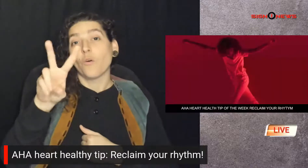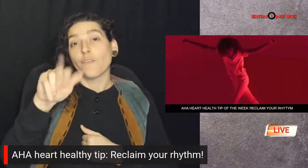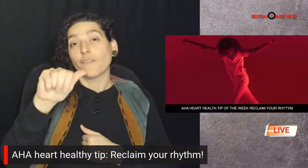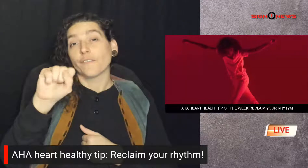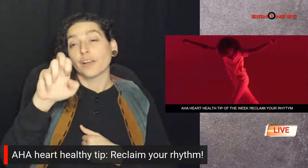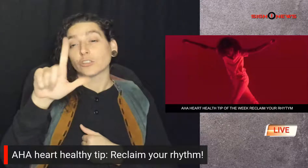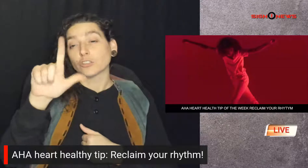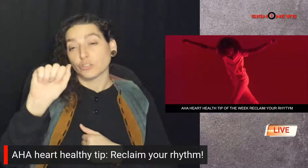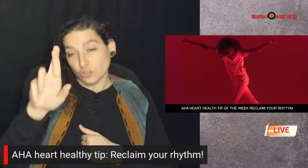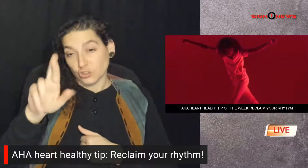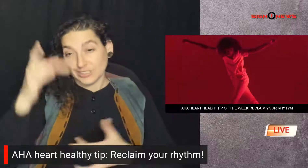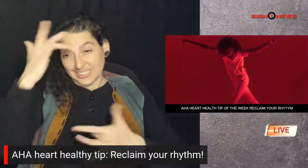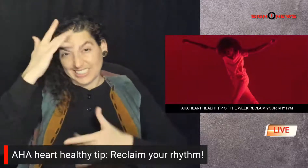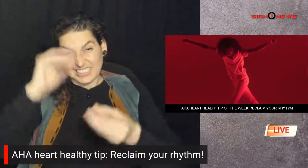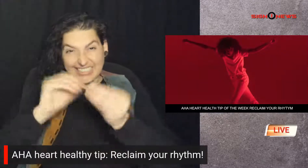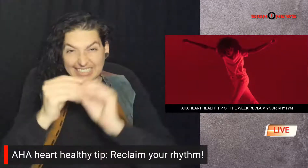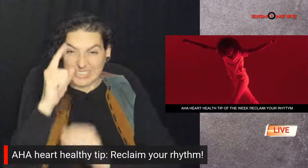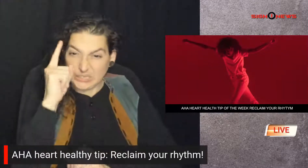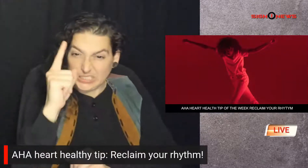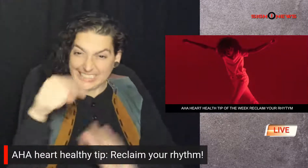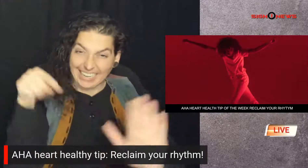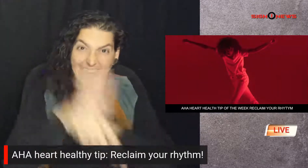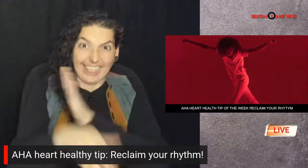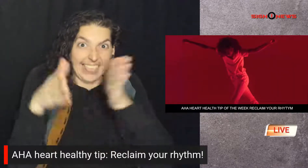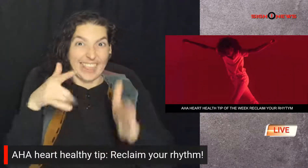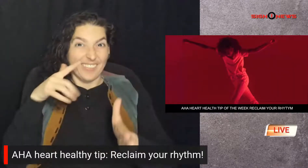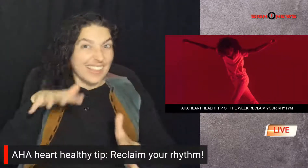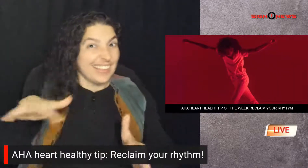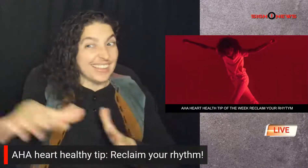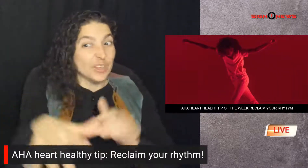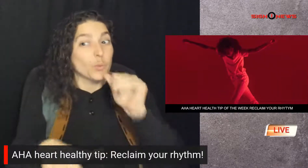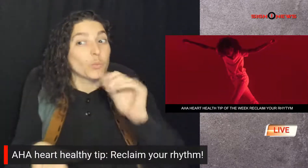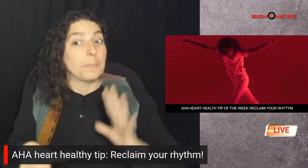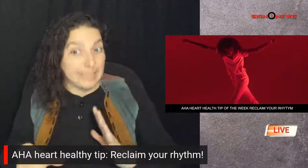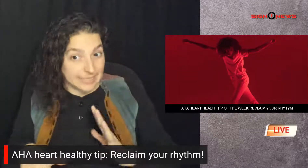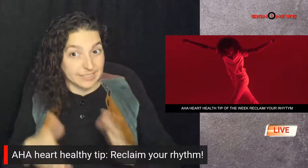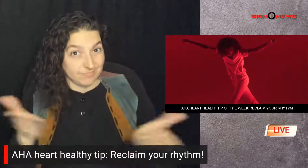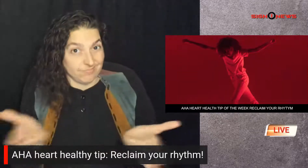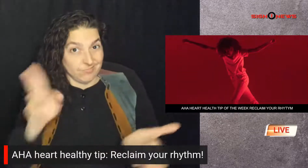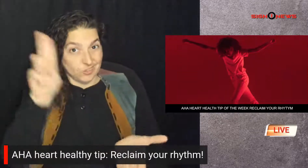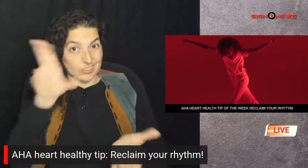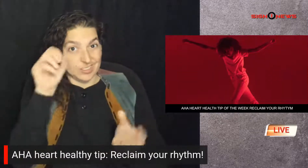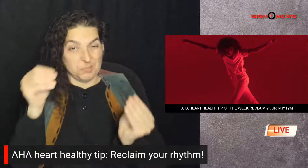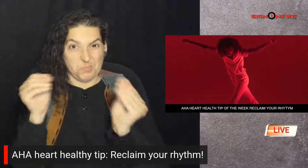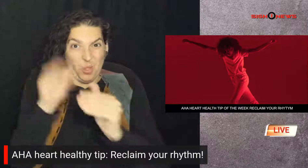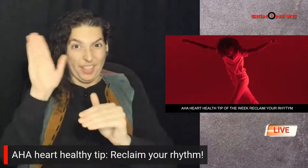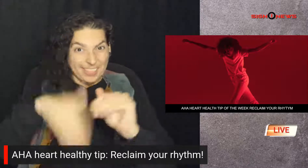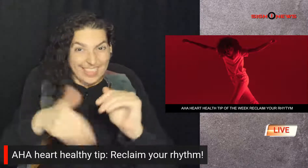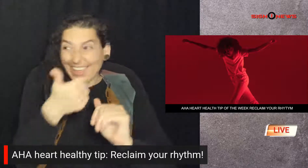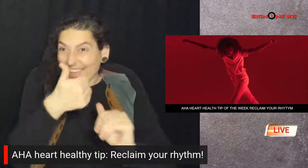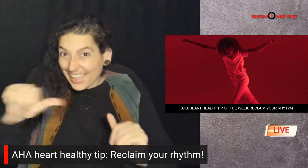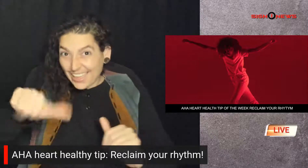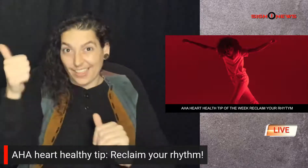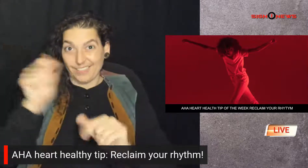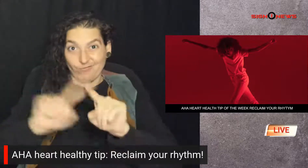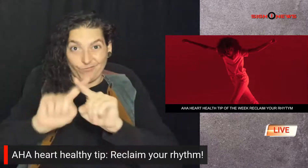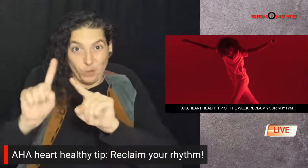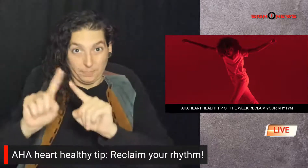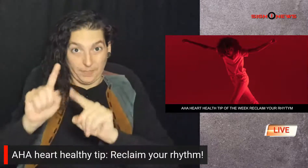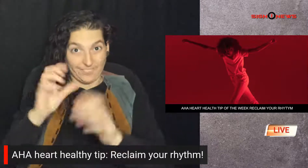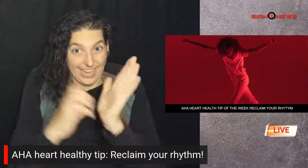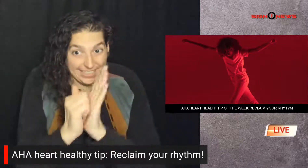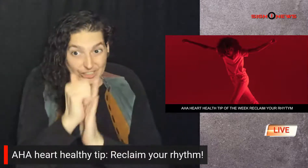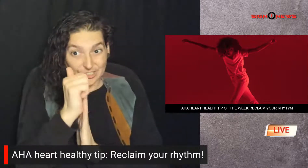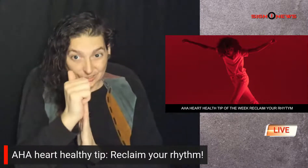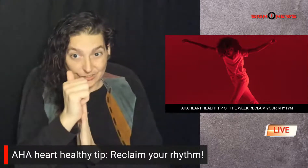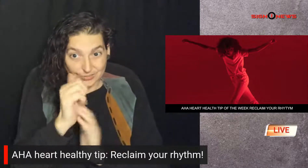Did you know that cardiovascular disease is the #1 killer of women in the